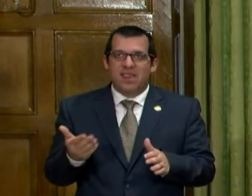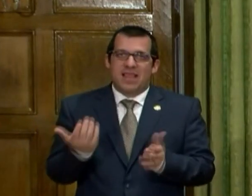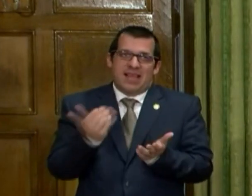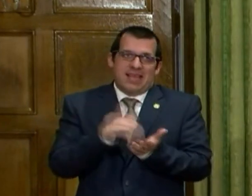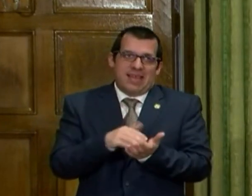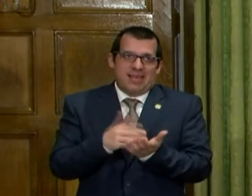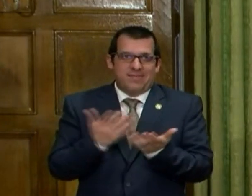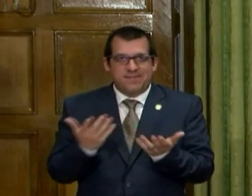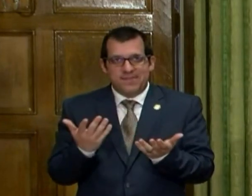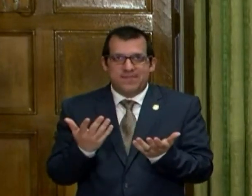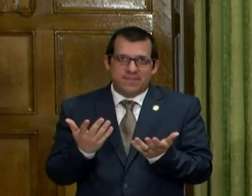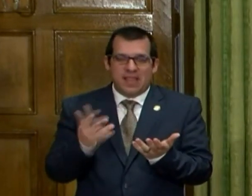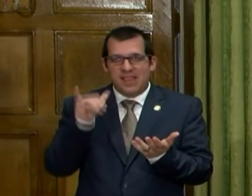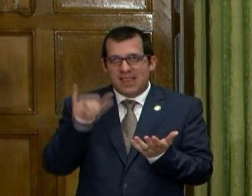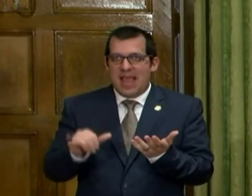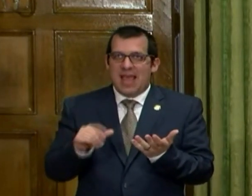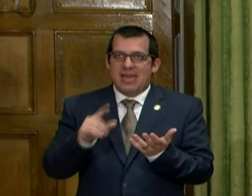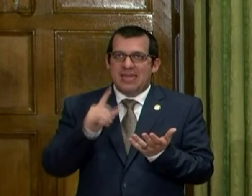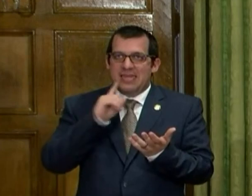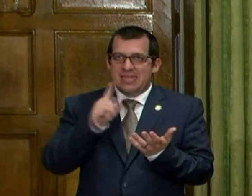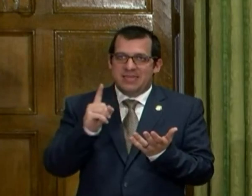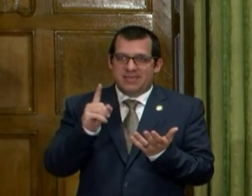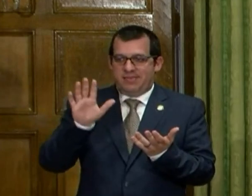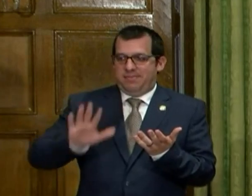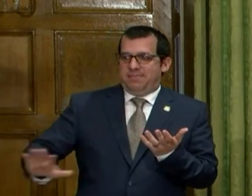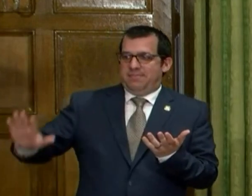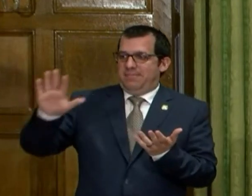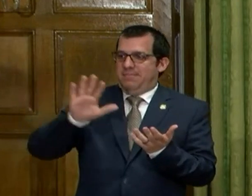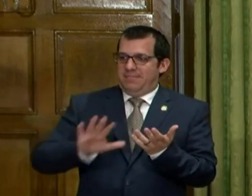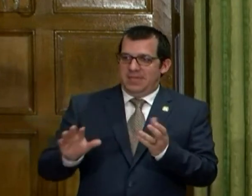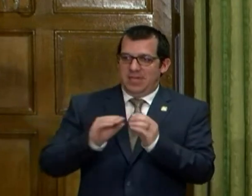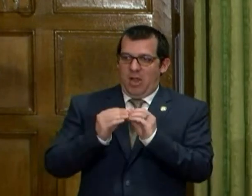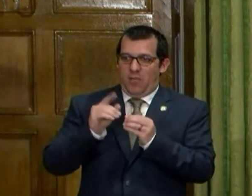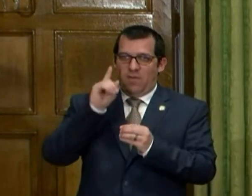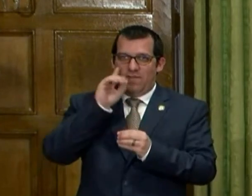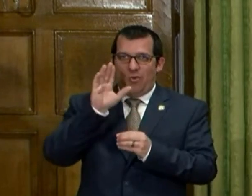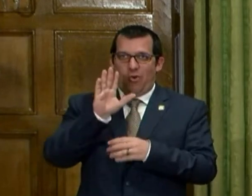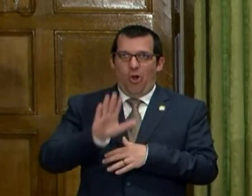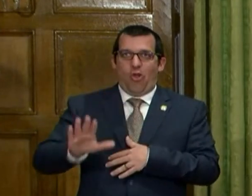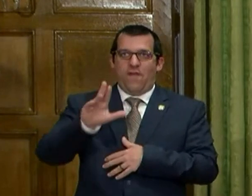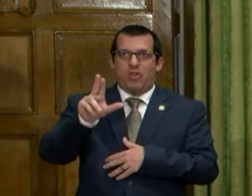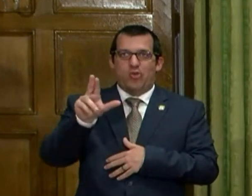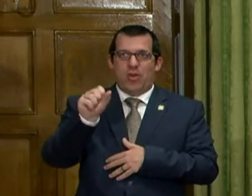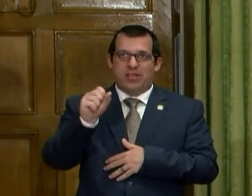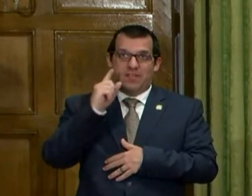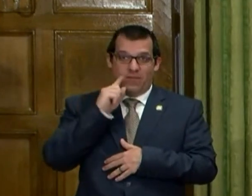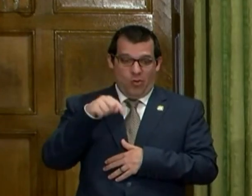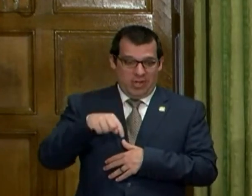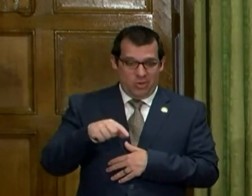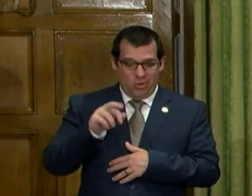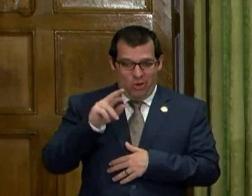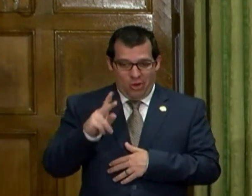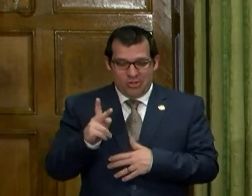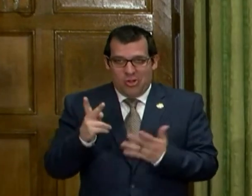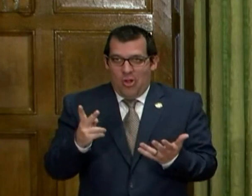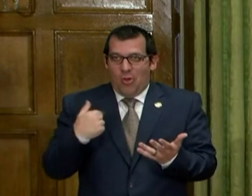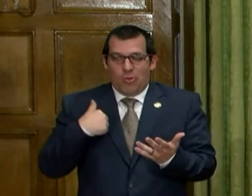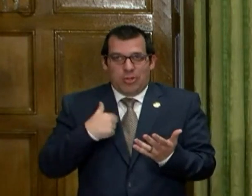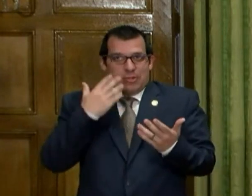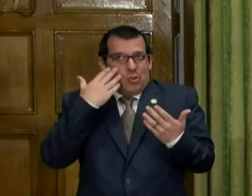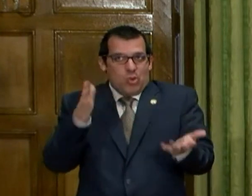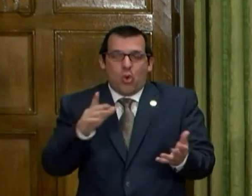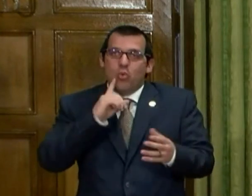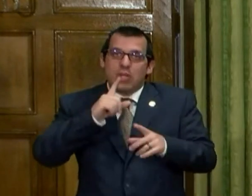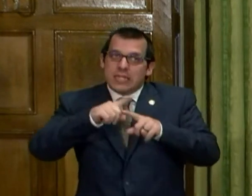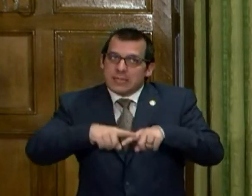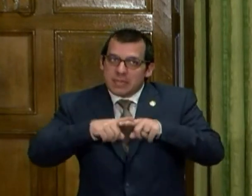that's very much a ballpark figure. I know for the country. For Arkansas, we really don't know. It